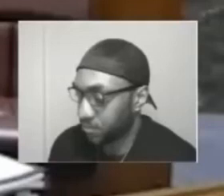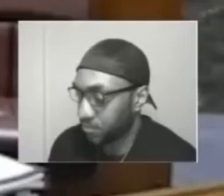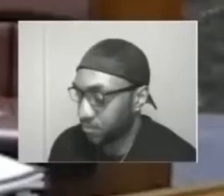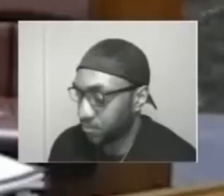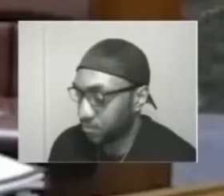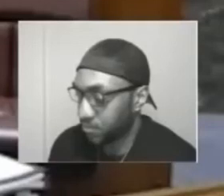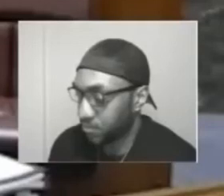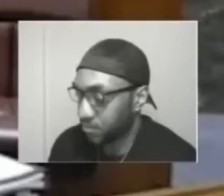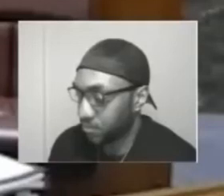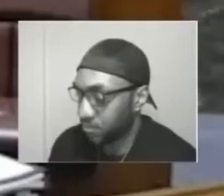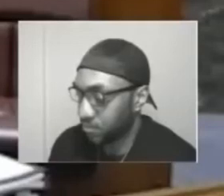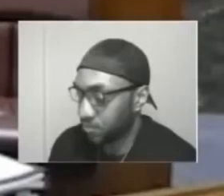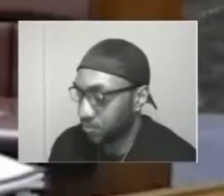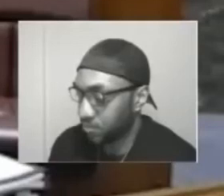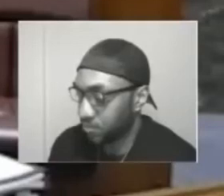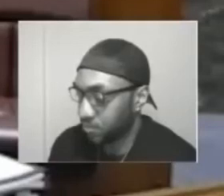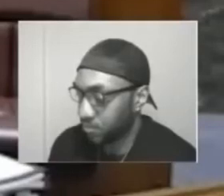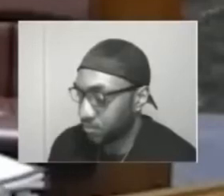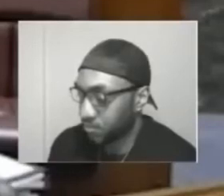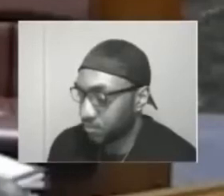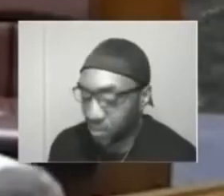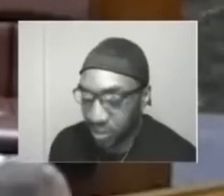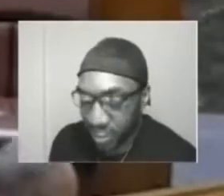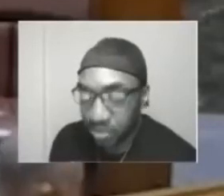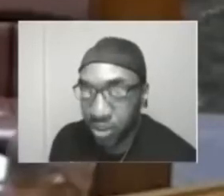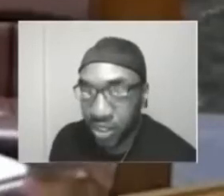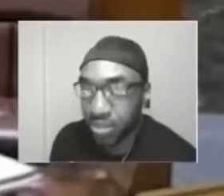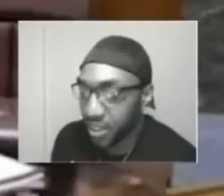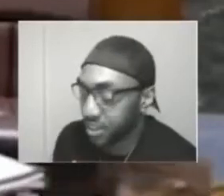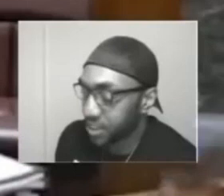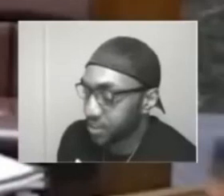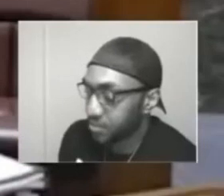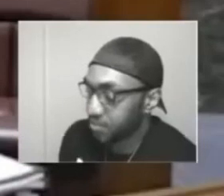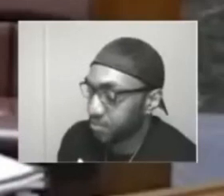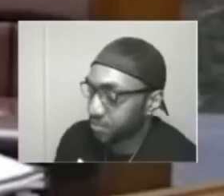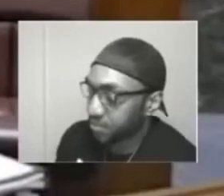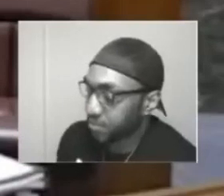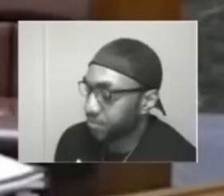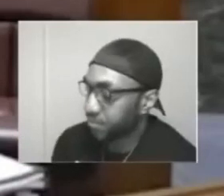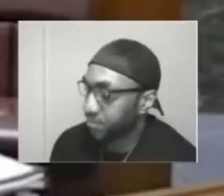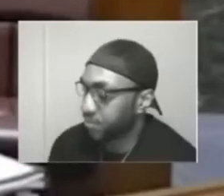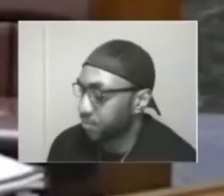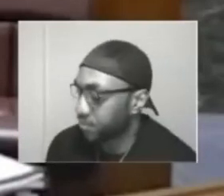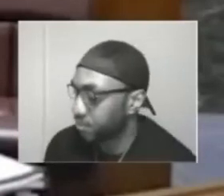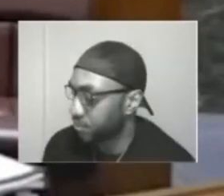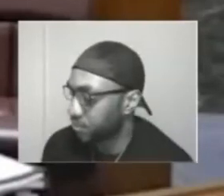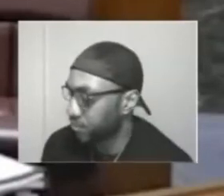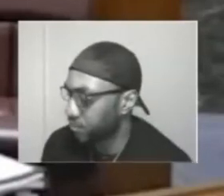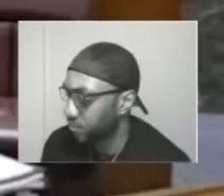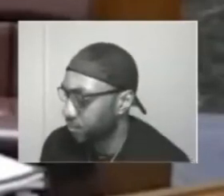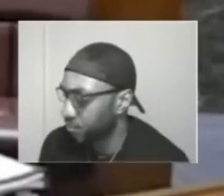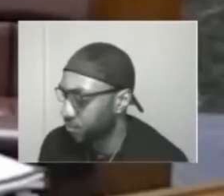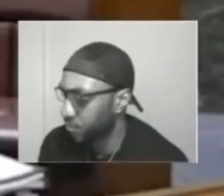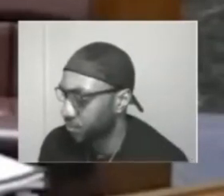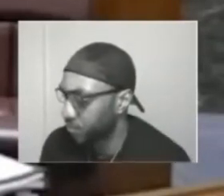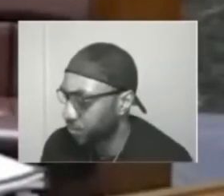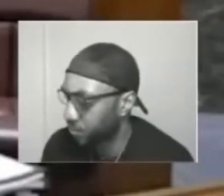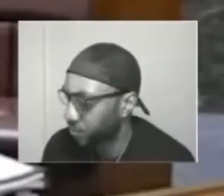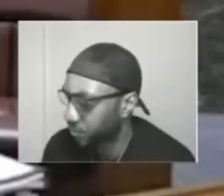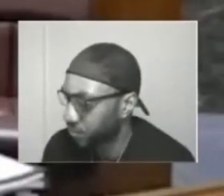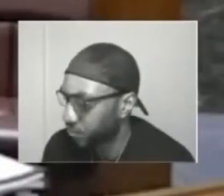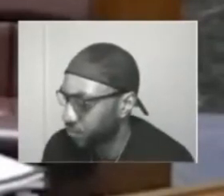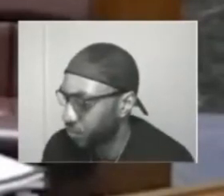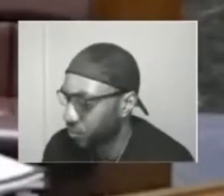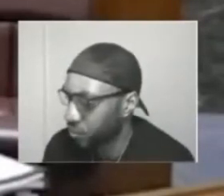them it's okay to commit these damn crimes. Democrat now, policies. What about the citizens and the legal immigrants who came before